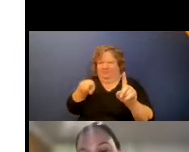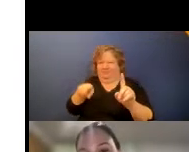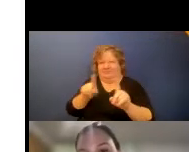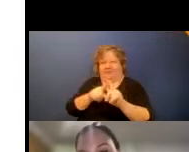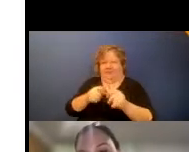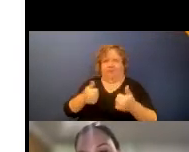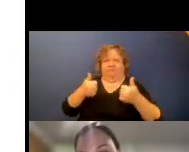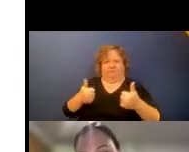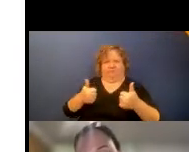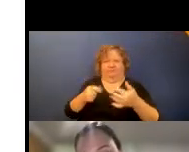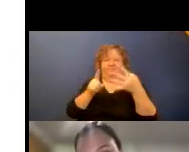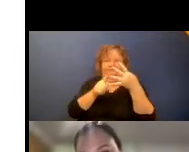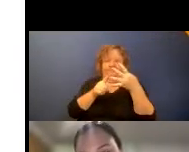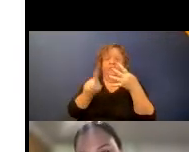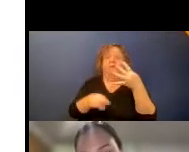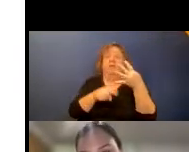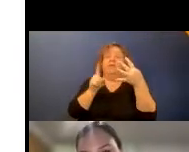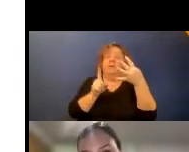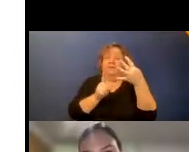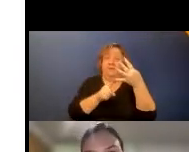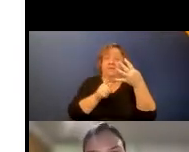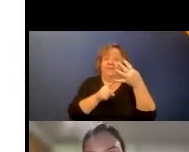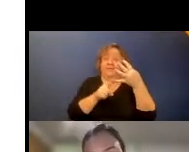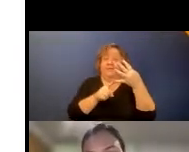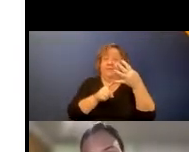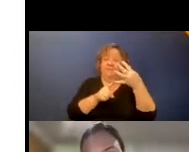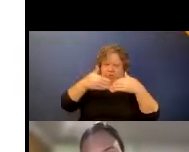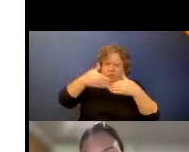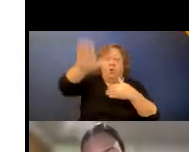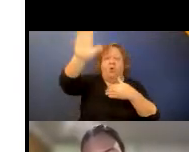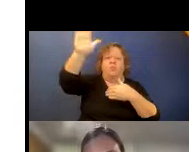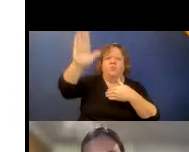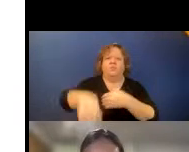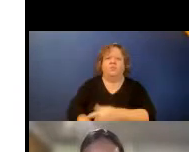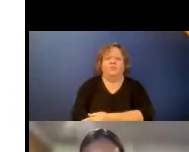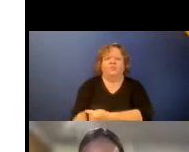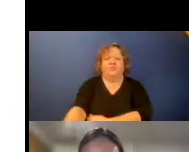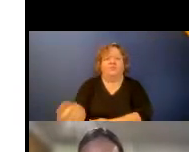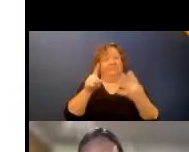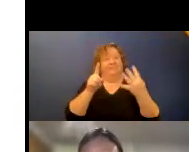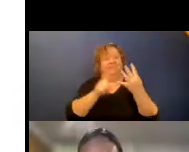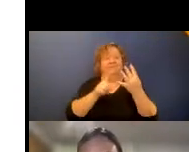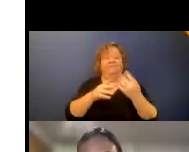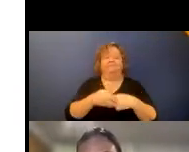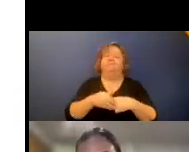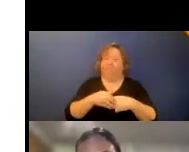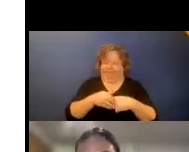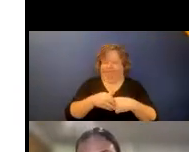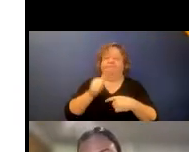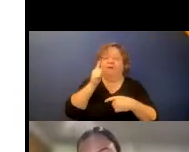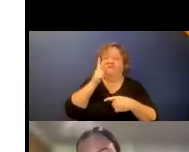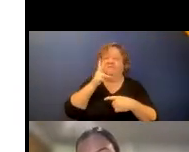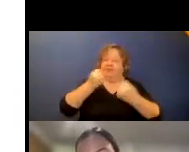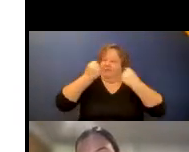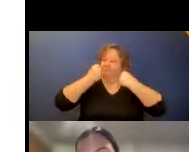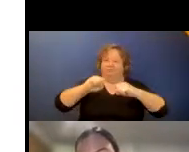piece around the tools and the resources that actually help you put it all into action. So we wanted to